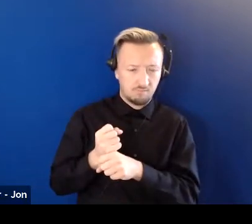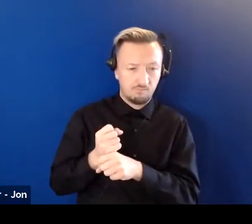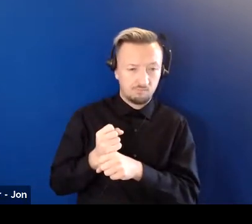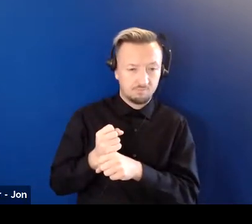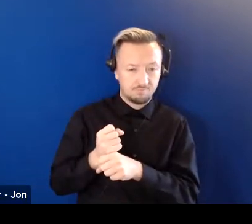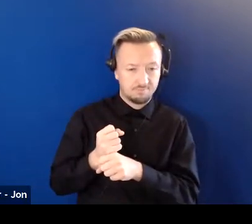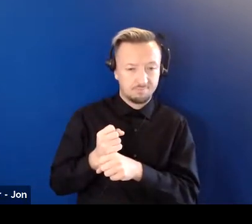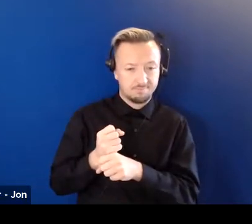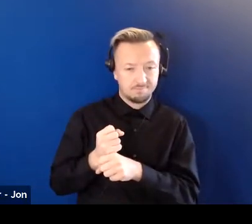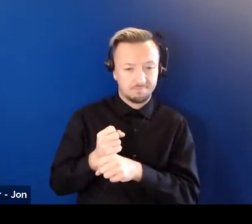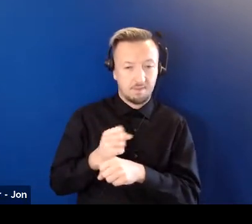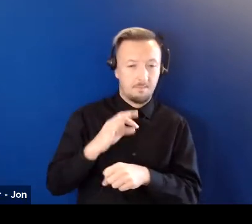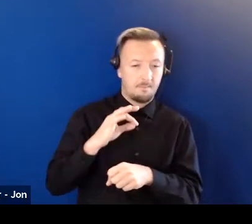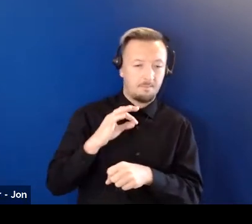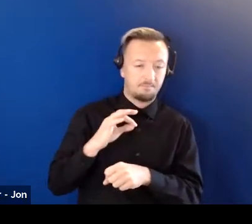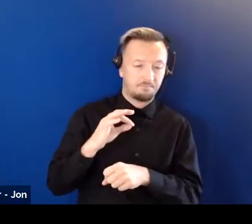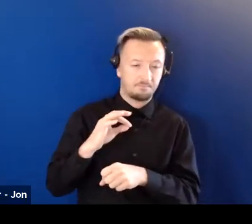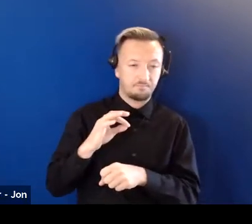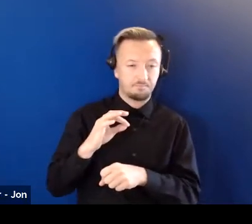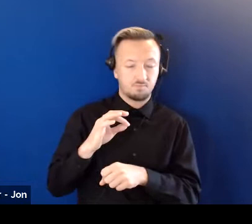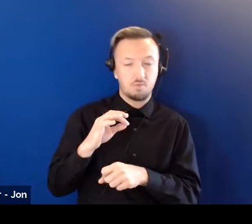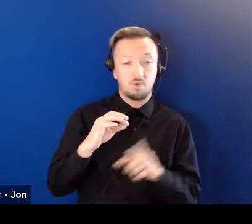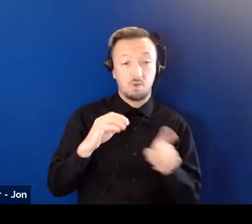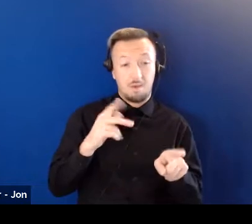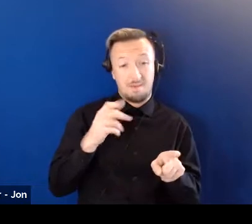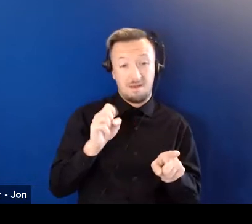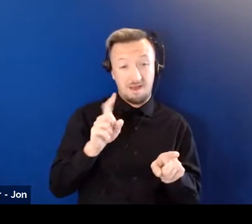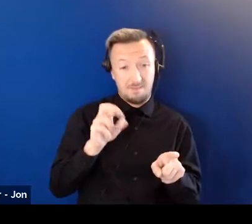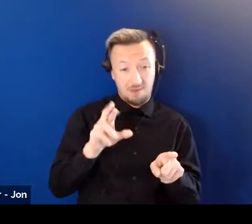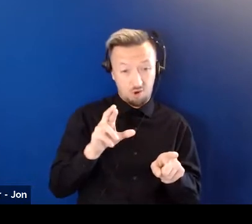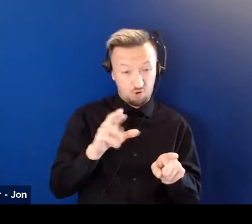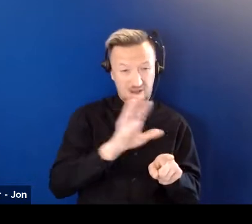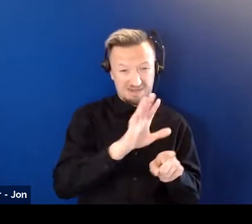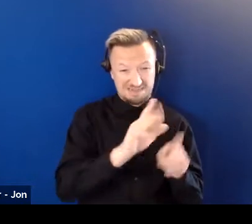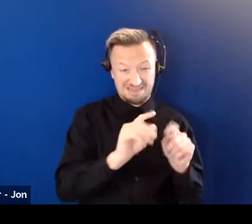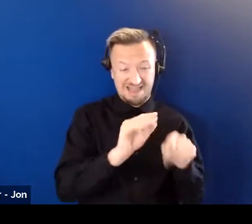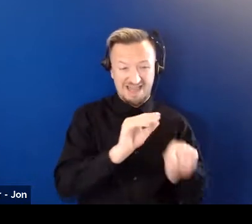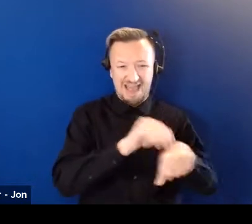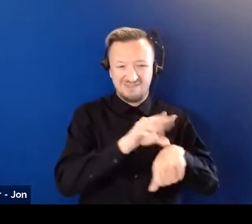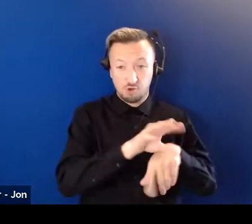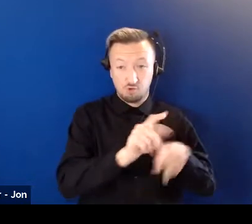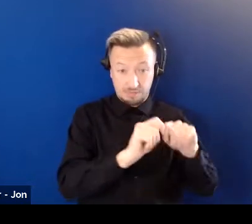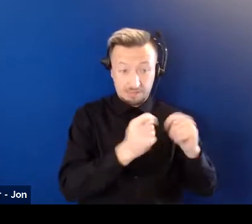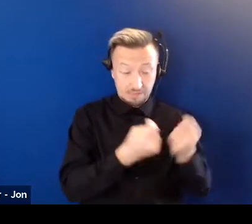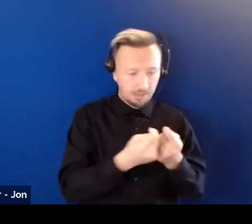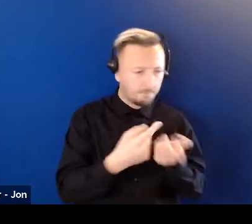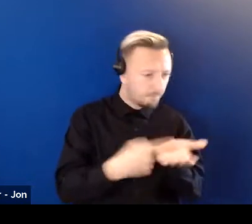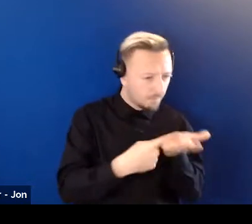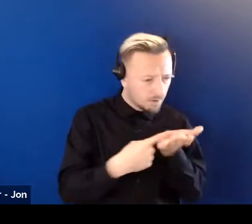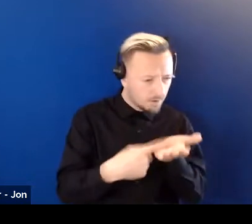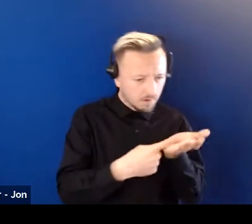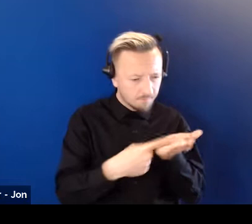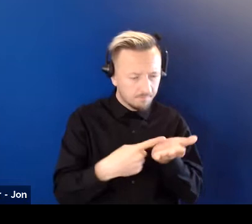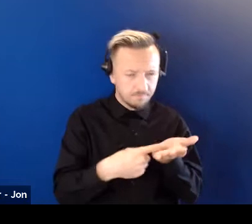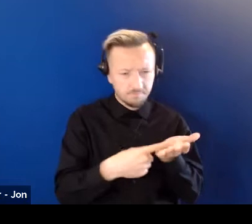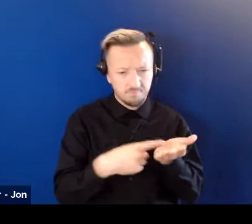And when we started talking with Peter and the advisory team about what was inherently good about